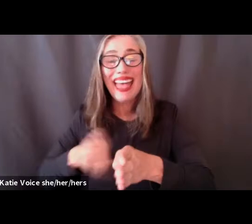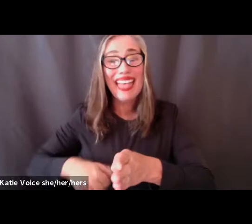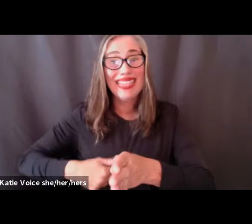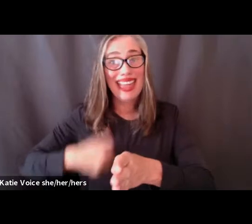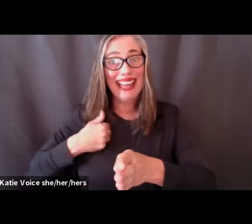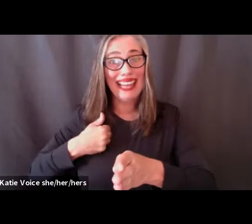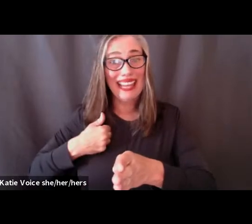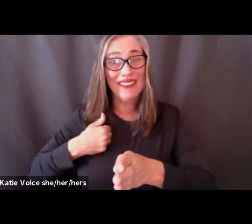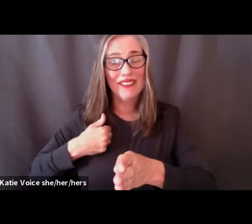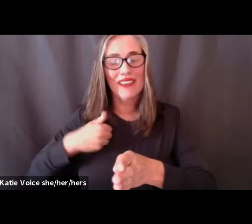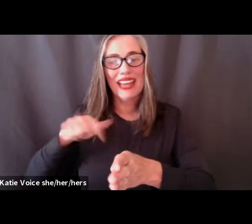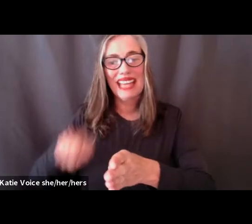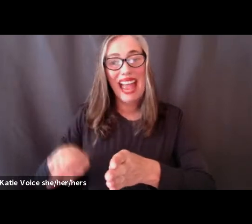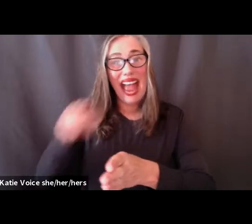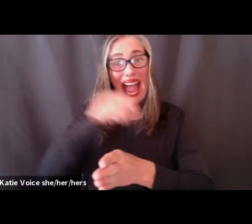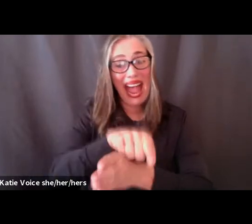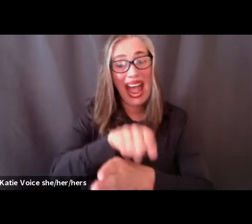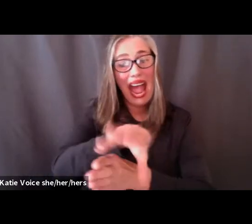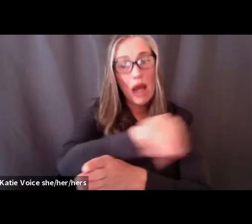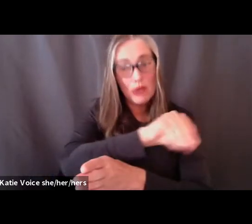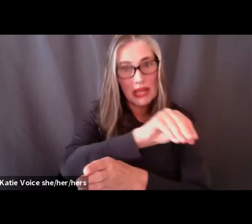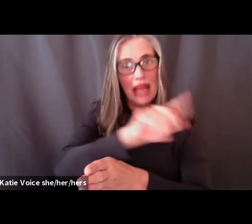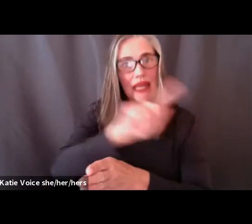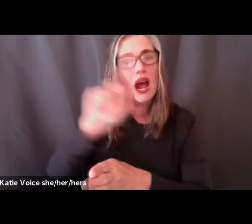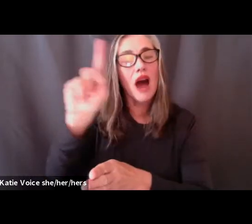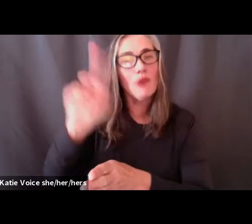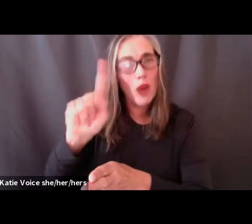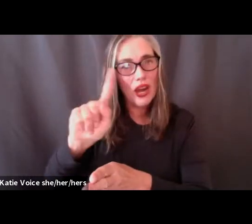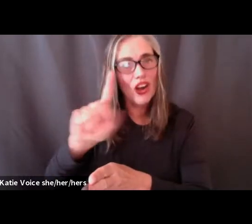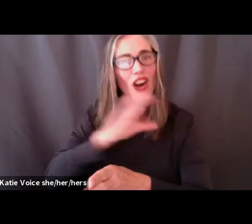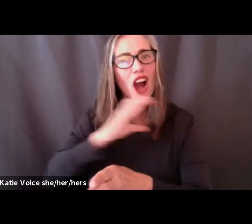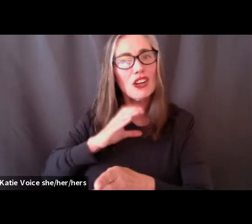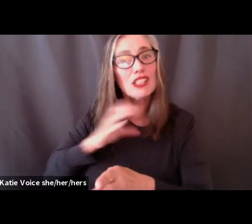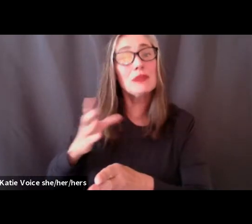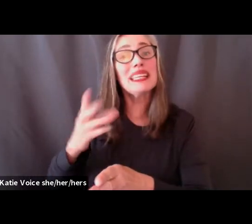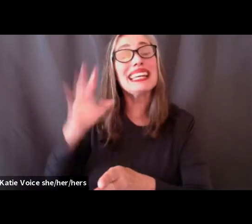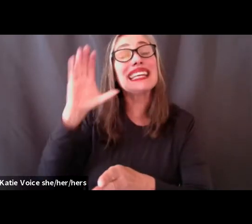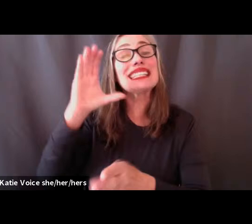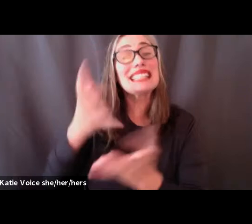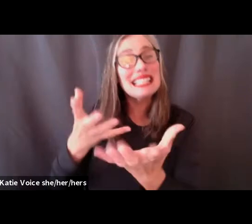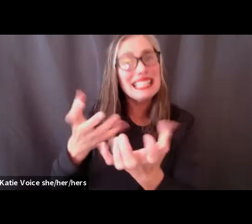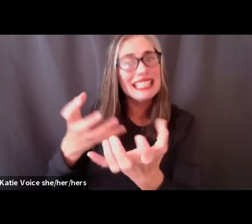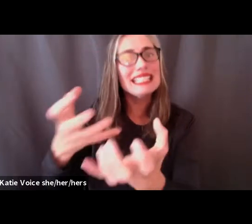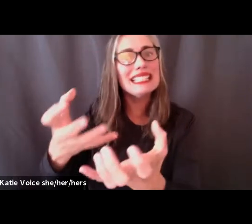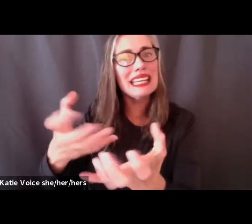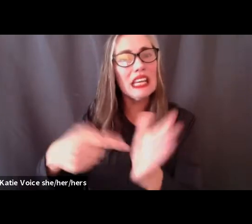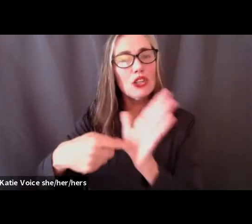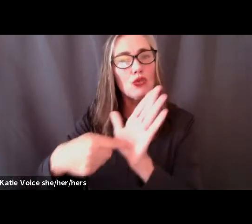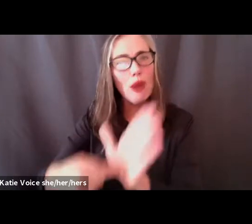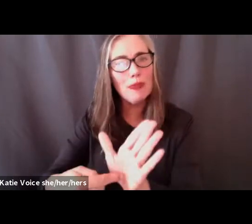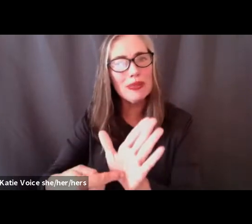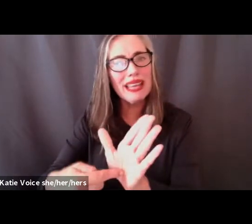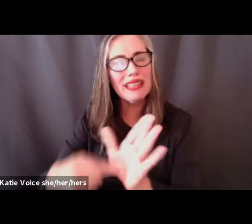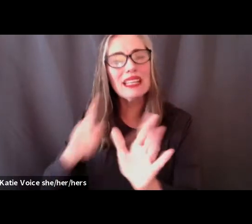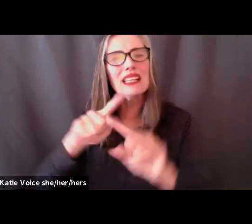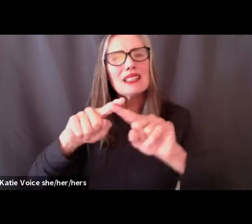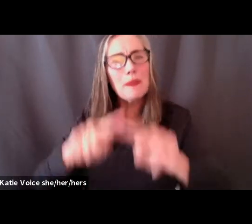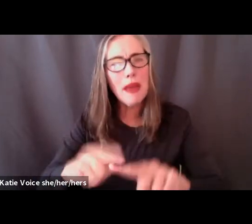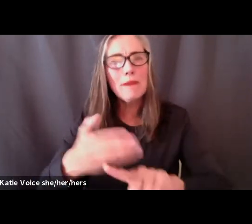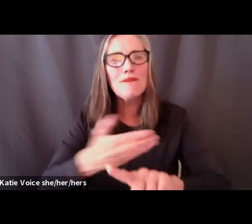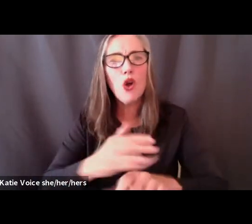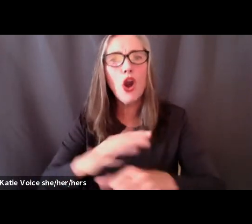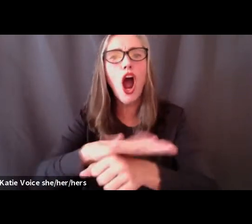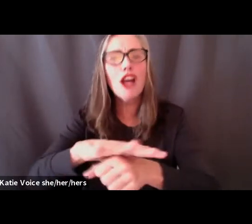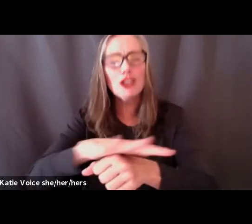is seeking to represent? And we determine what they're seeking to represent by where their residence is. And so the bottom line is that we did identify